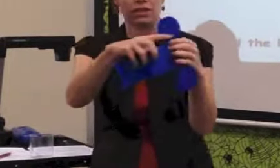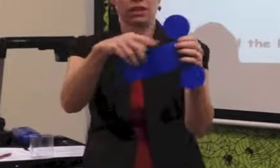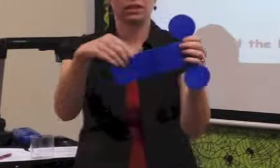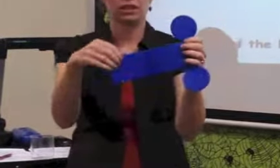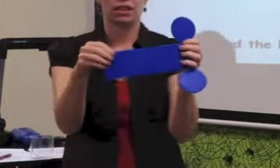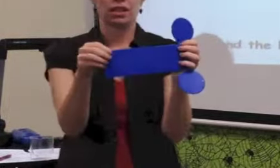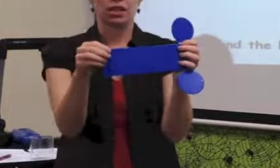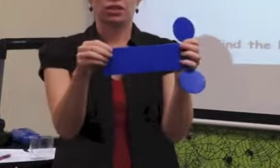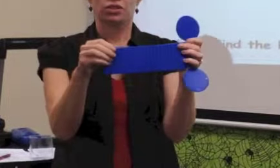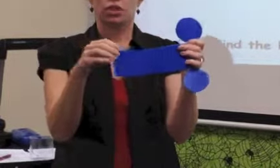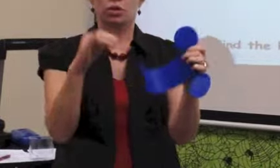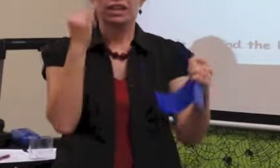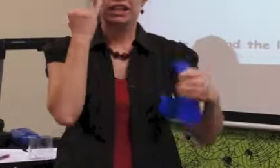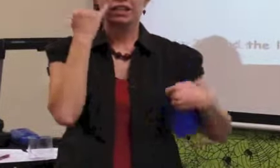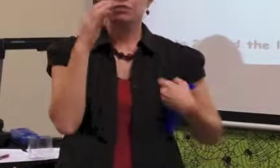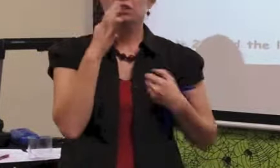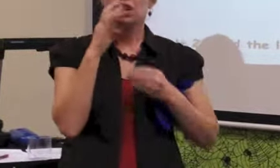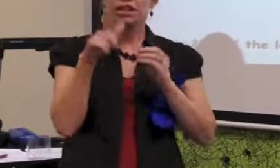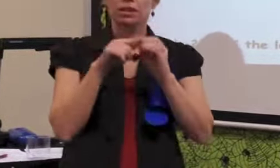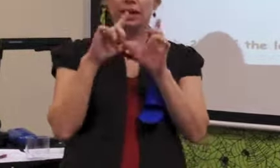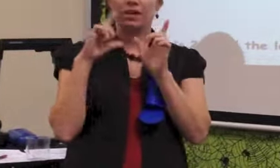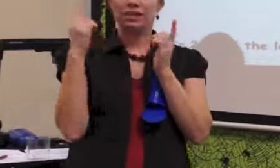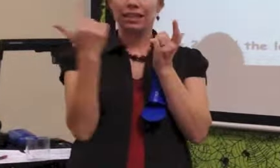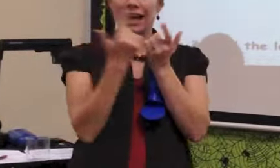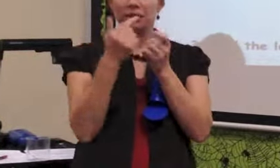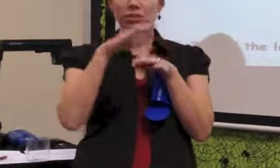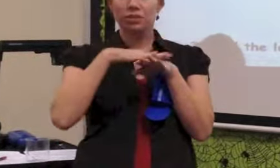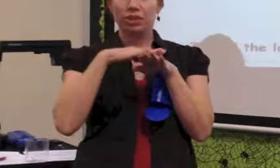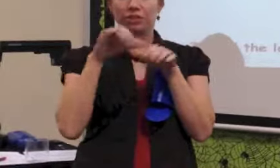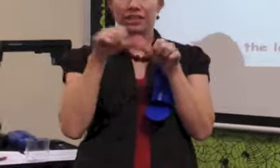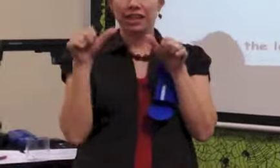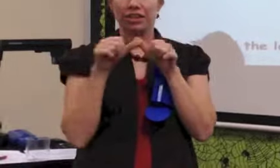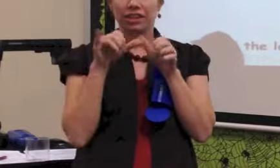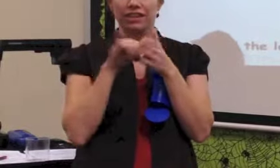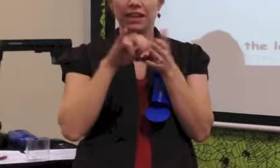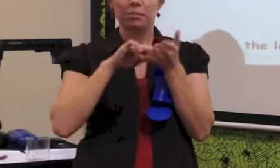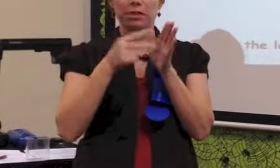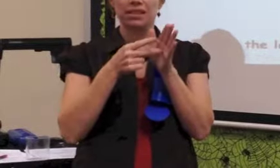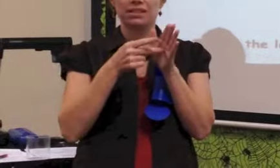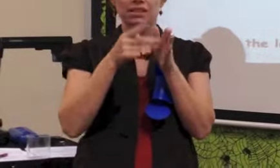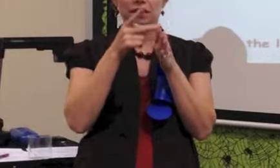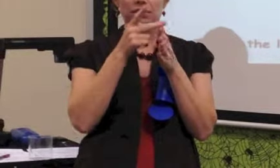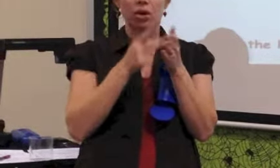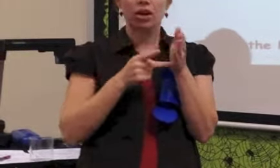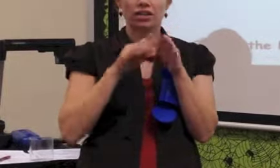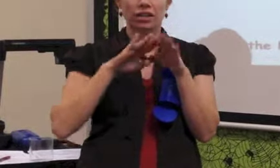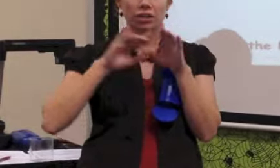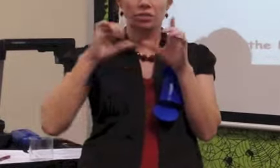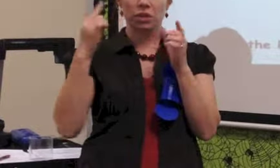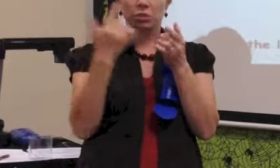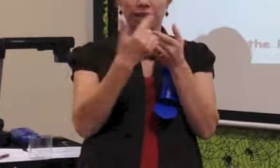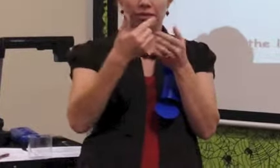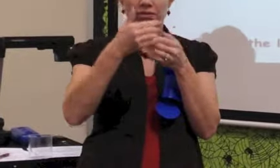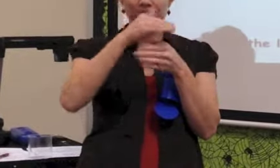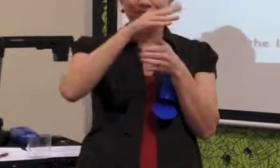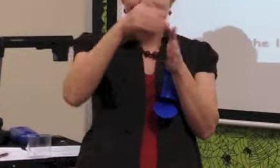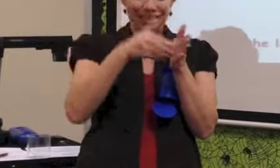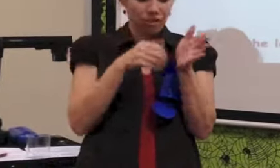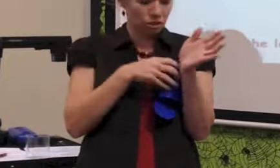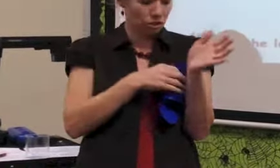Okay. So if we're talking about lateral surface area, that means the part that goes around the